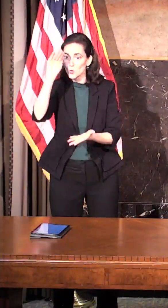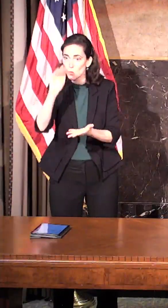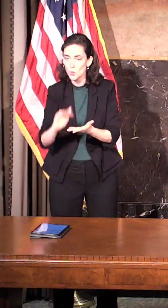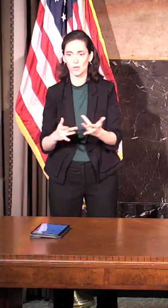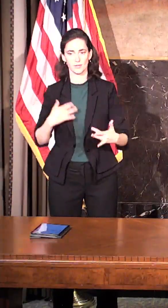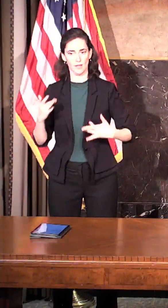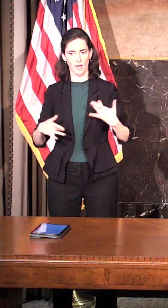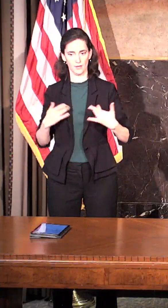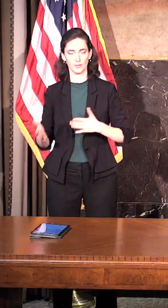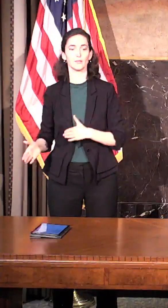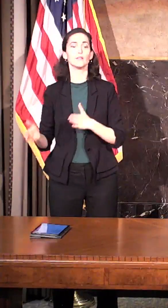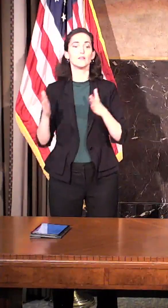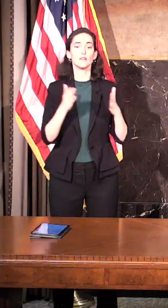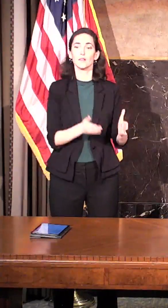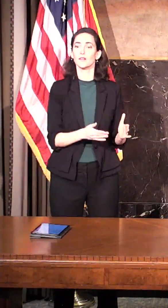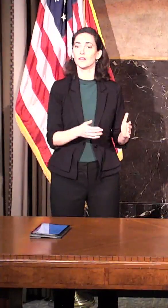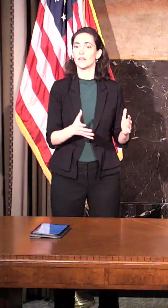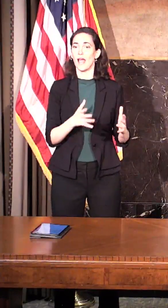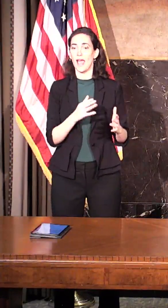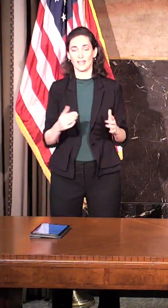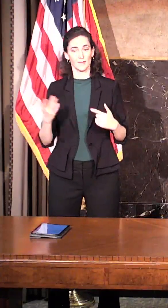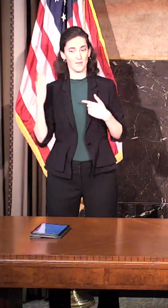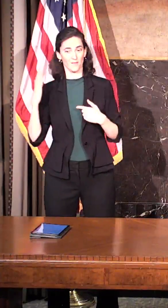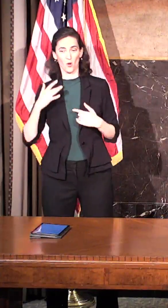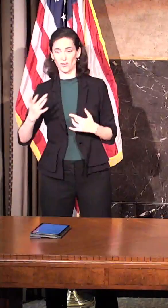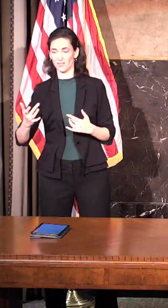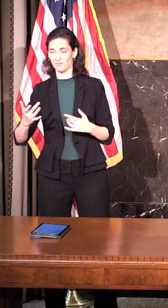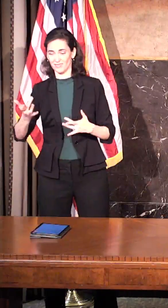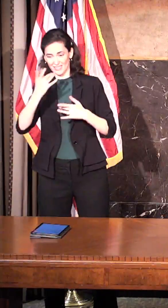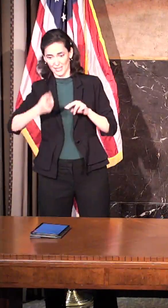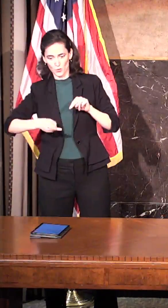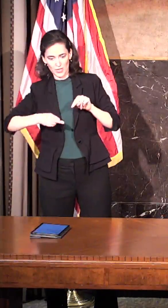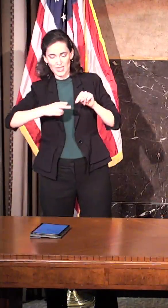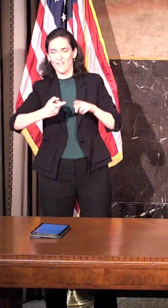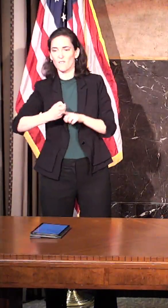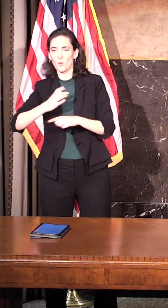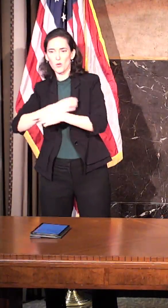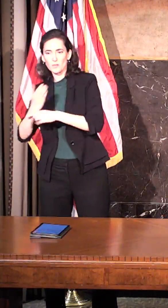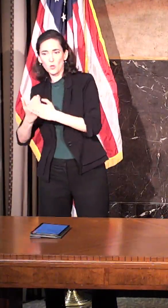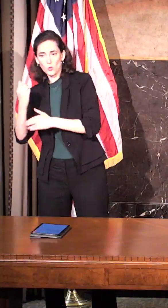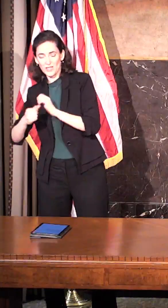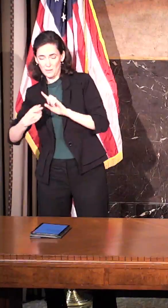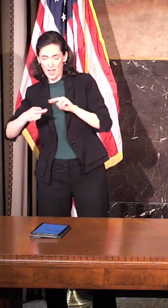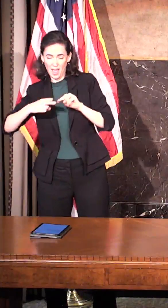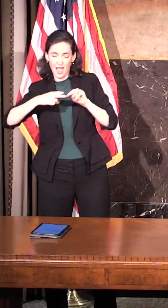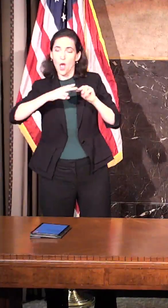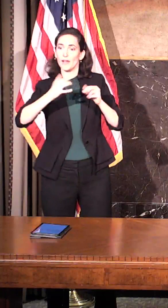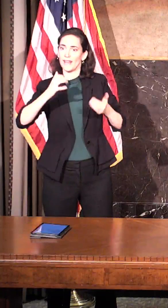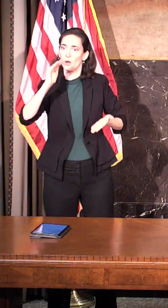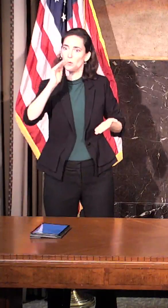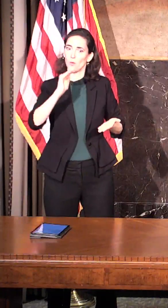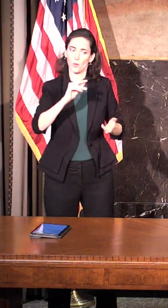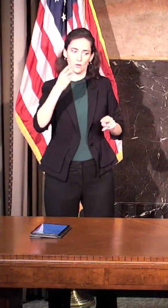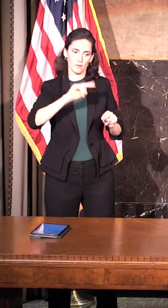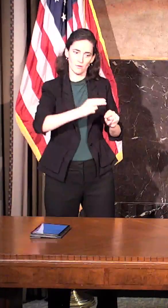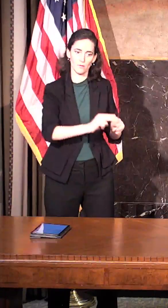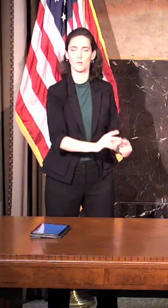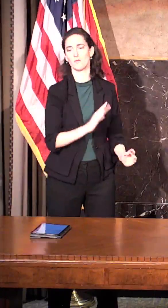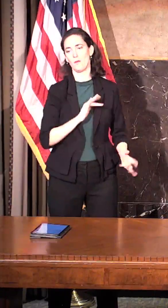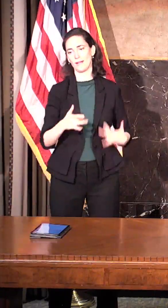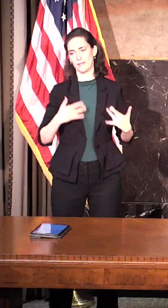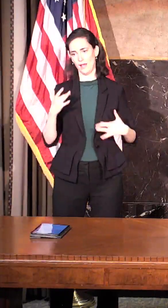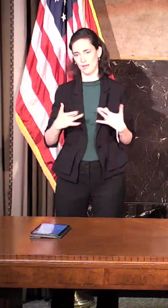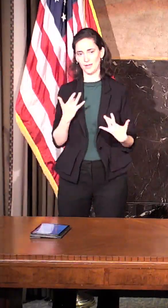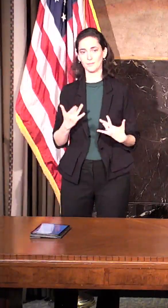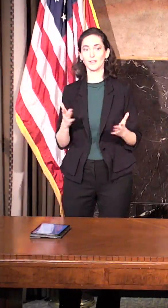recovering from a very damaging spike over Christmas and New Year's. And I'd like to ask people to keep it up. It's been good work. So with